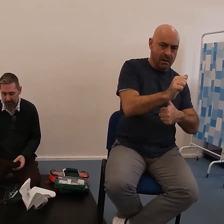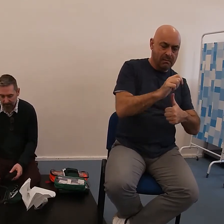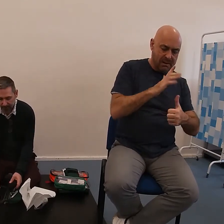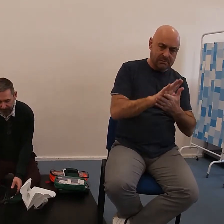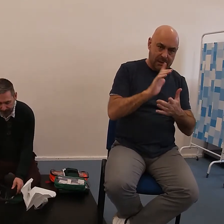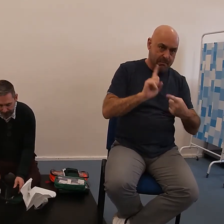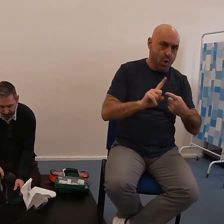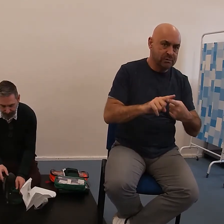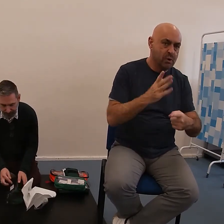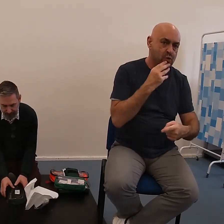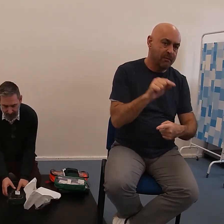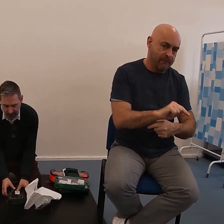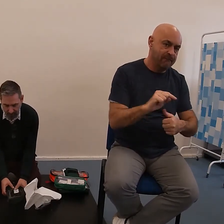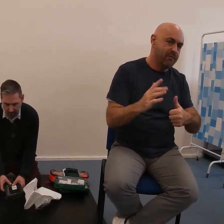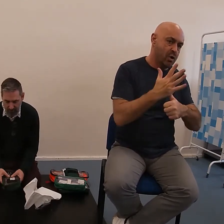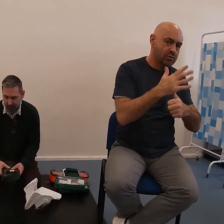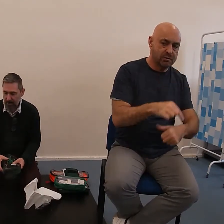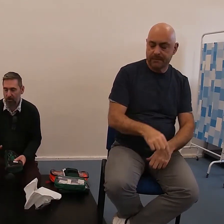from within.